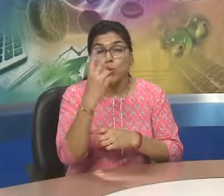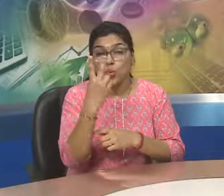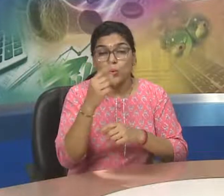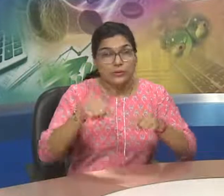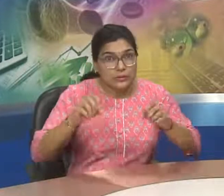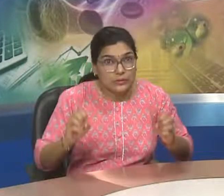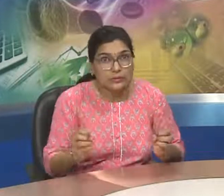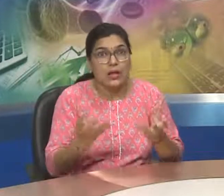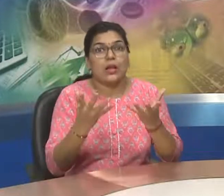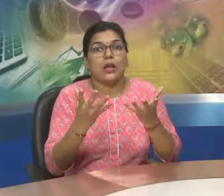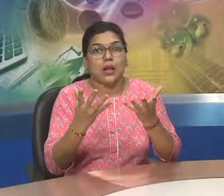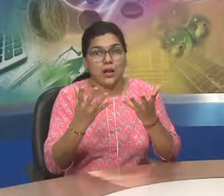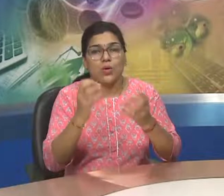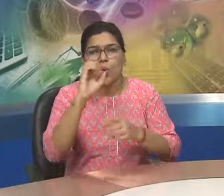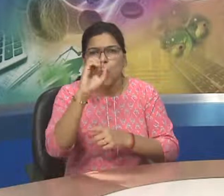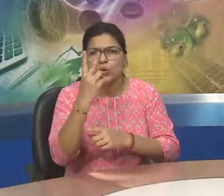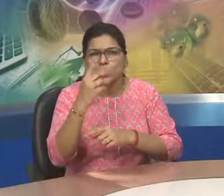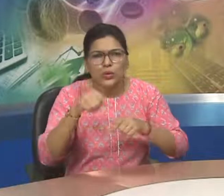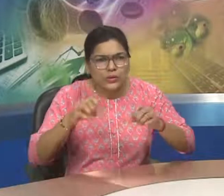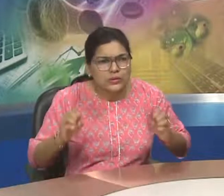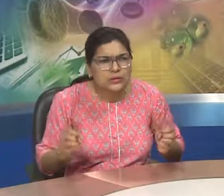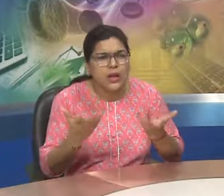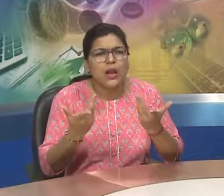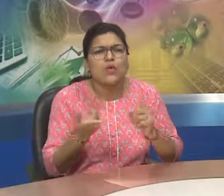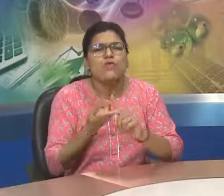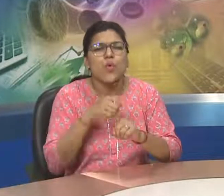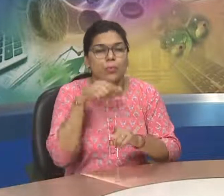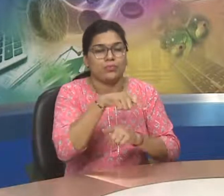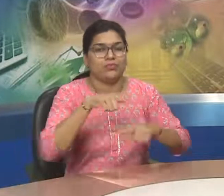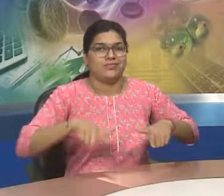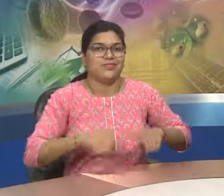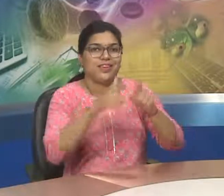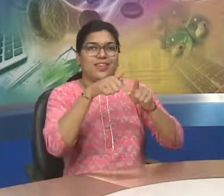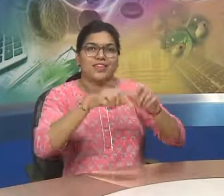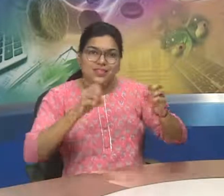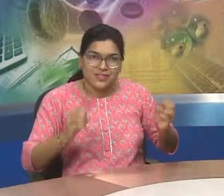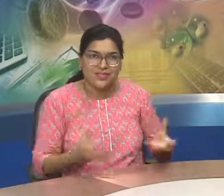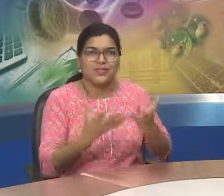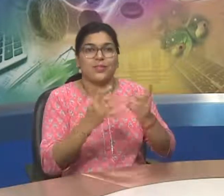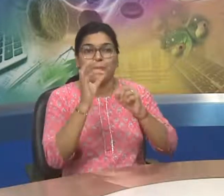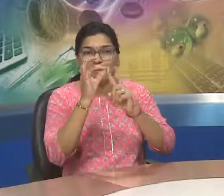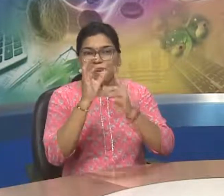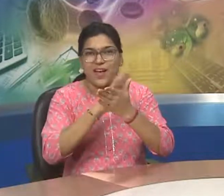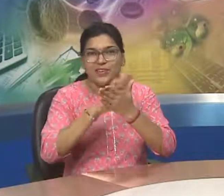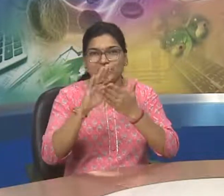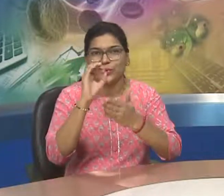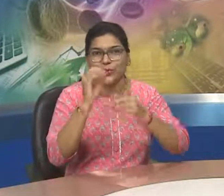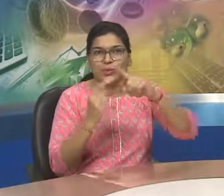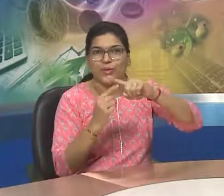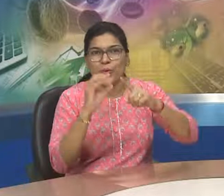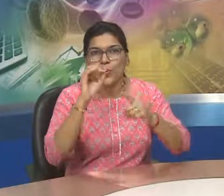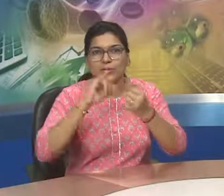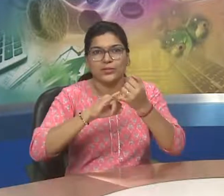As soon as the oxygen was produced